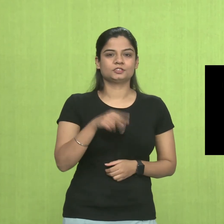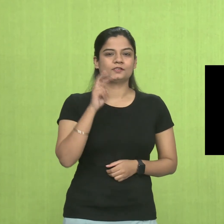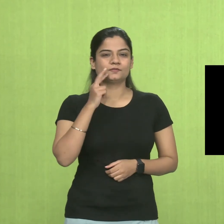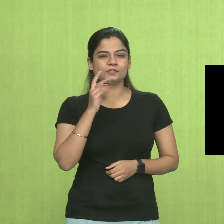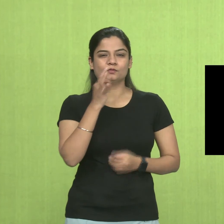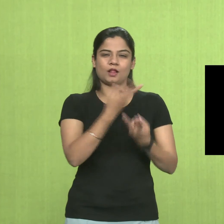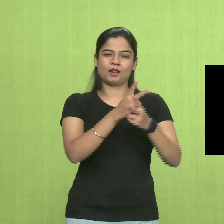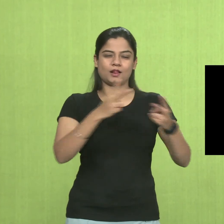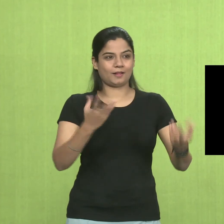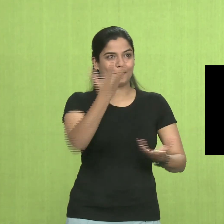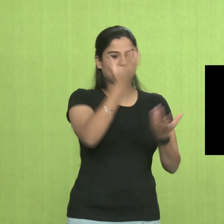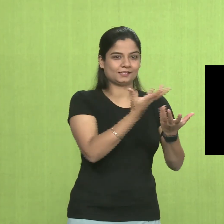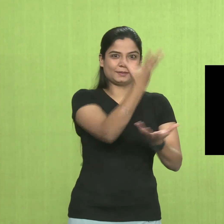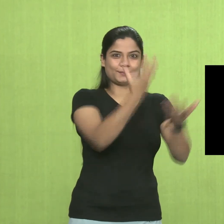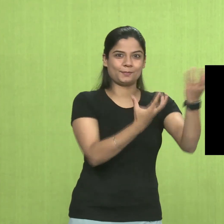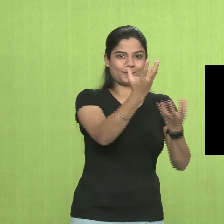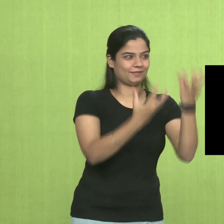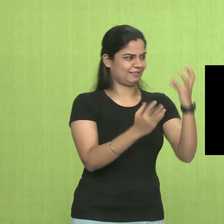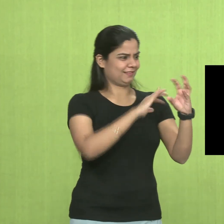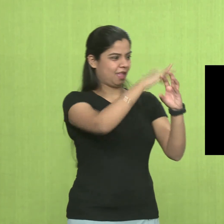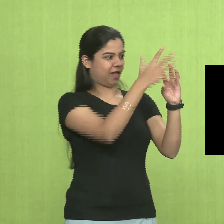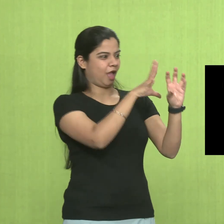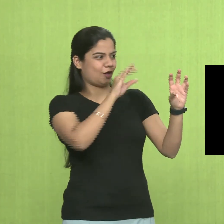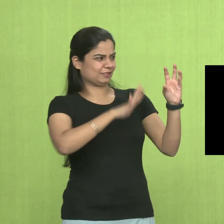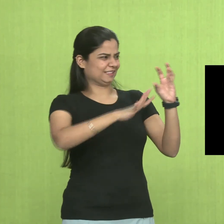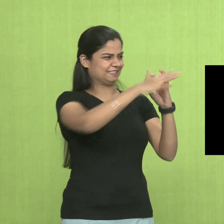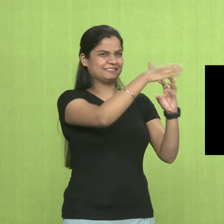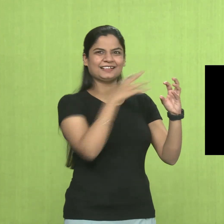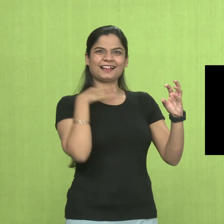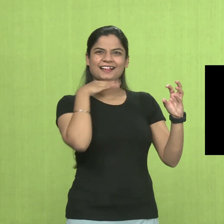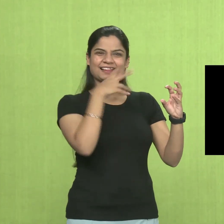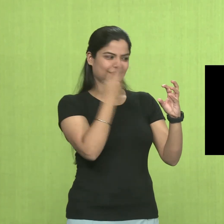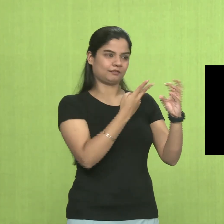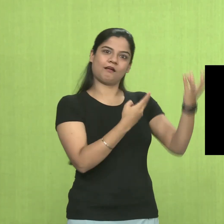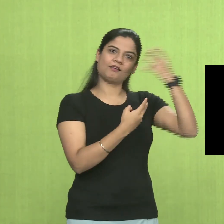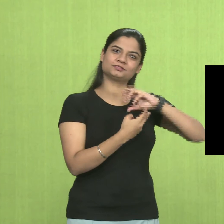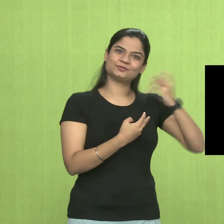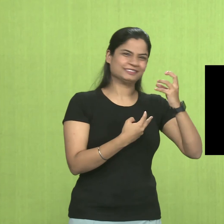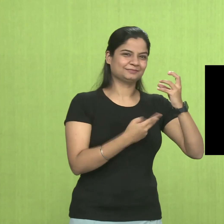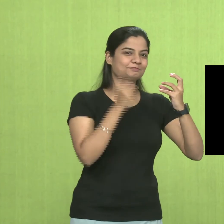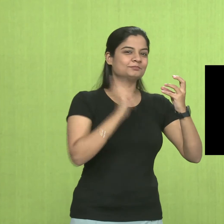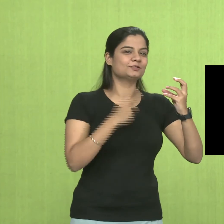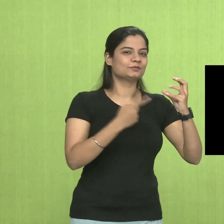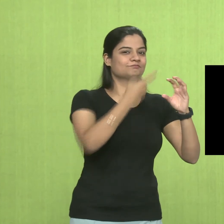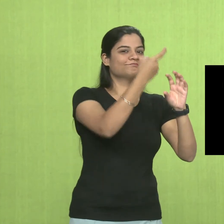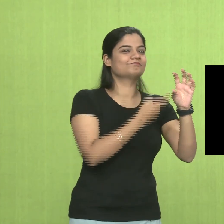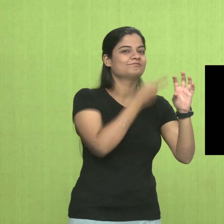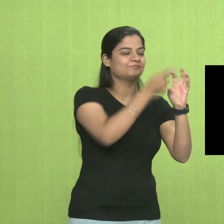Peeling of the foods. We have to remove the outer covering. We can't eat that because it is dirty and not edible. So it